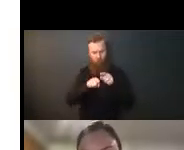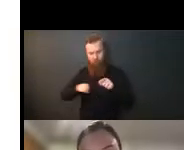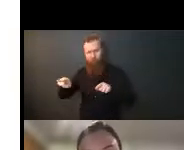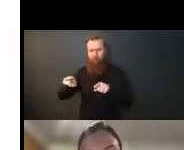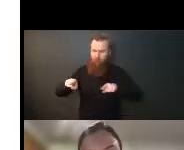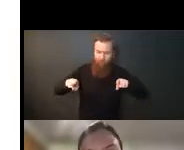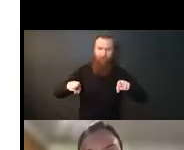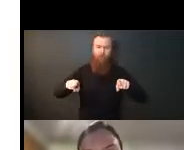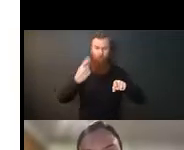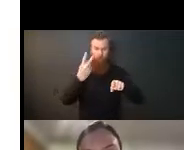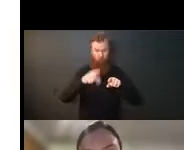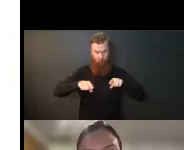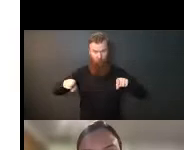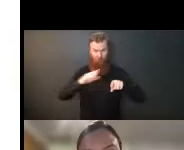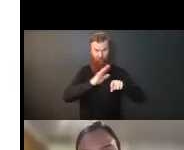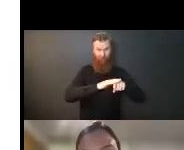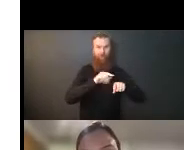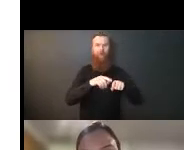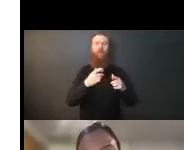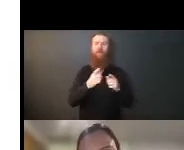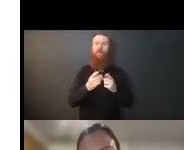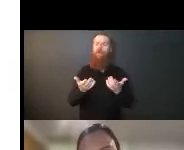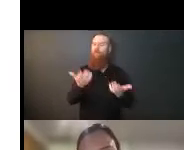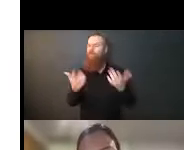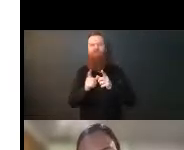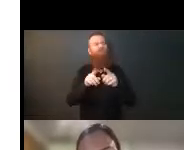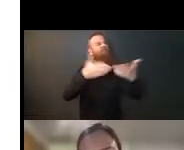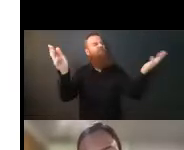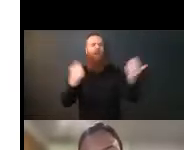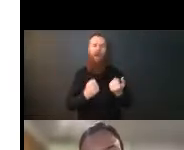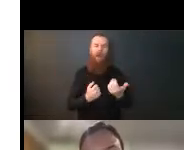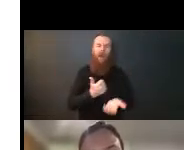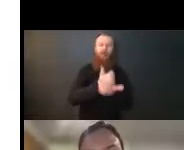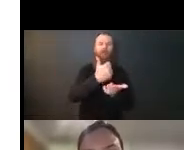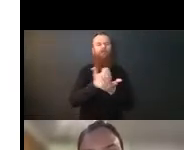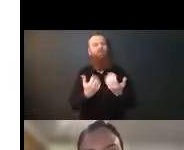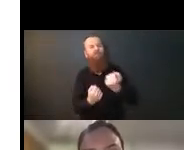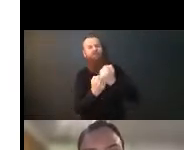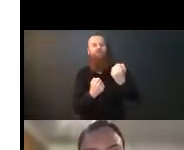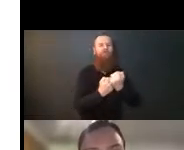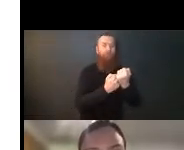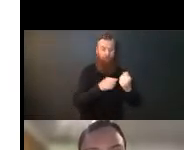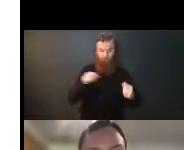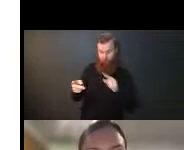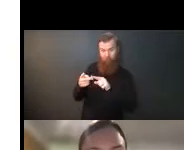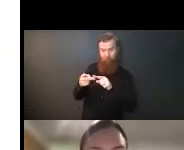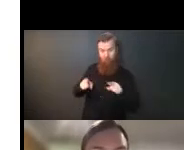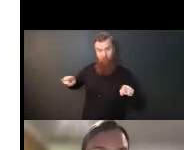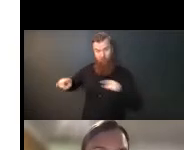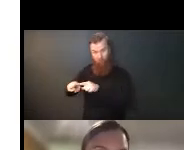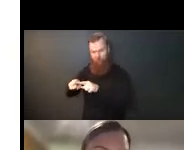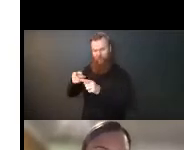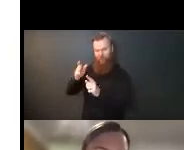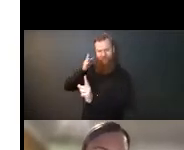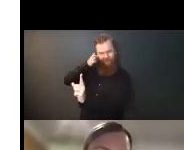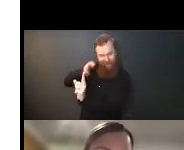very general interventions with ones that are more targeted and specific. And then,